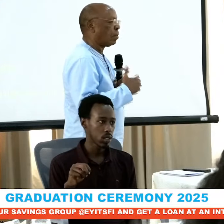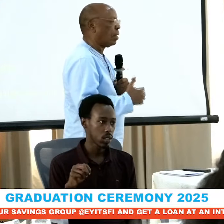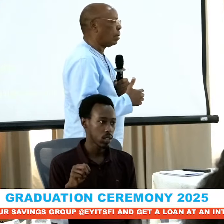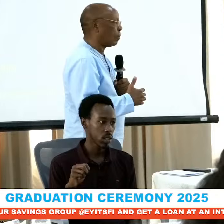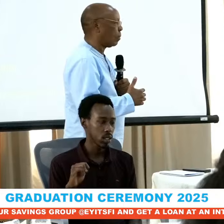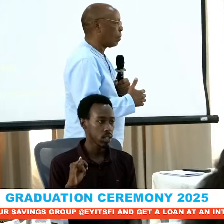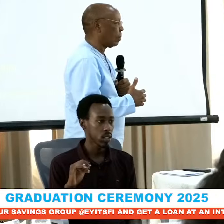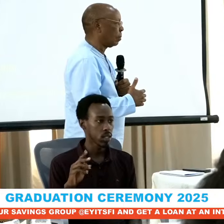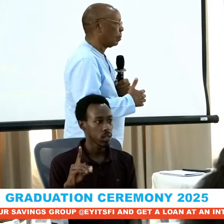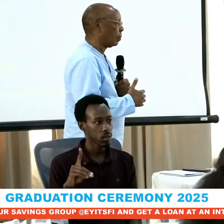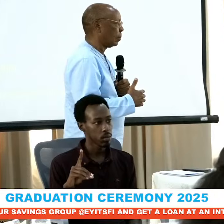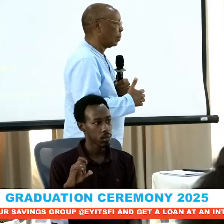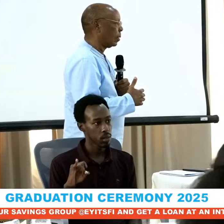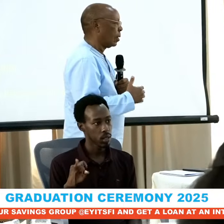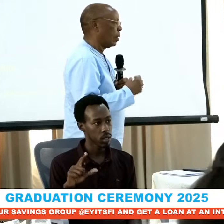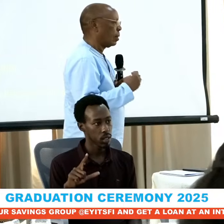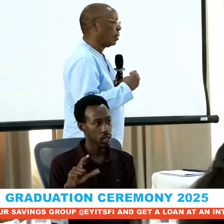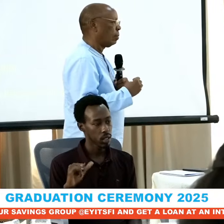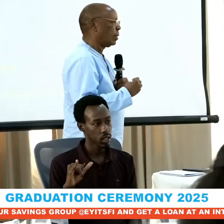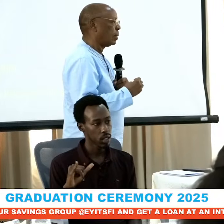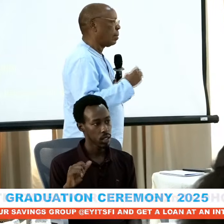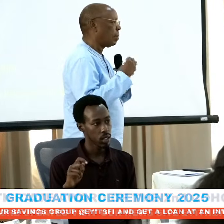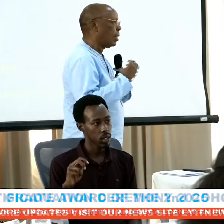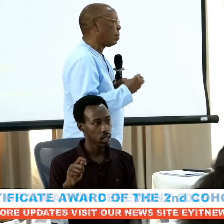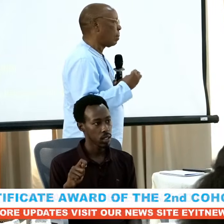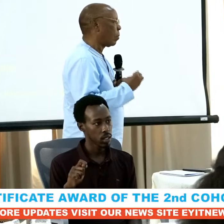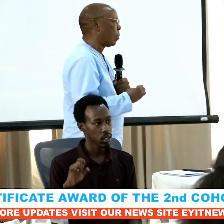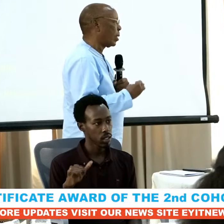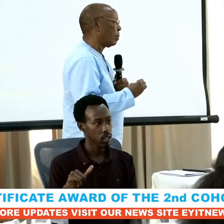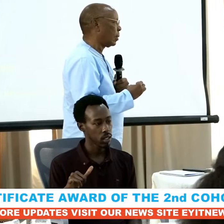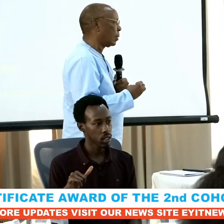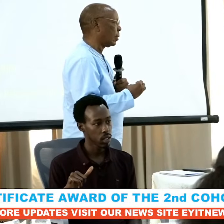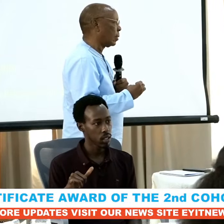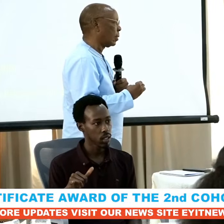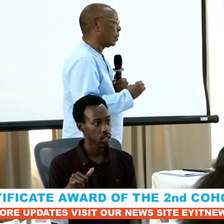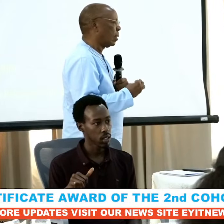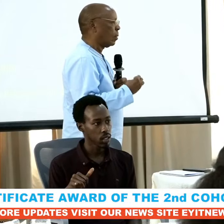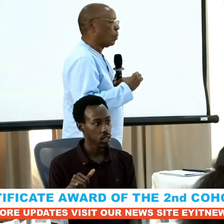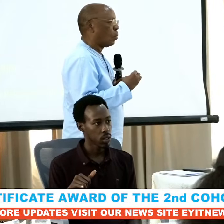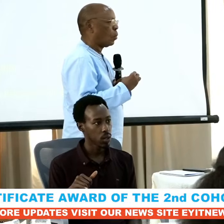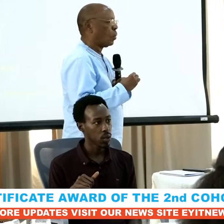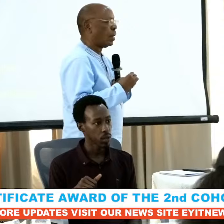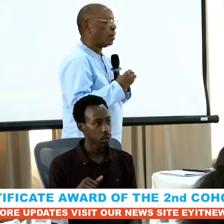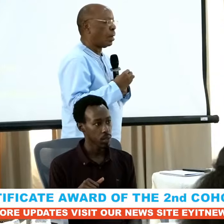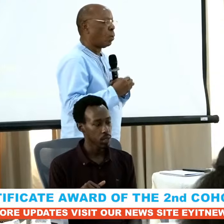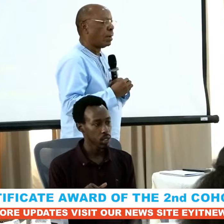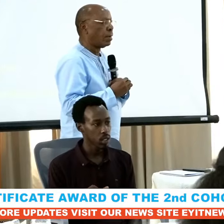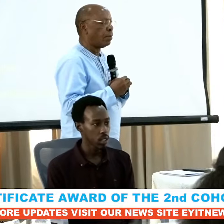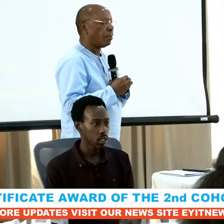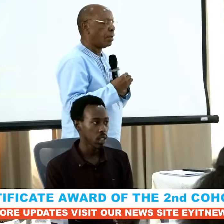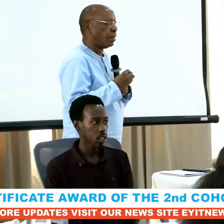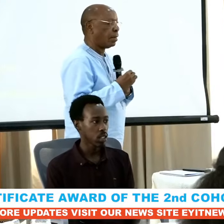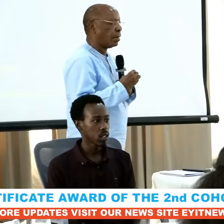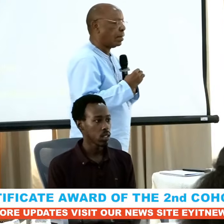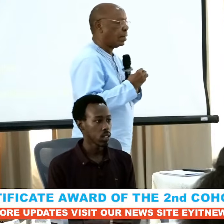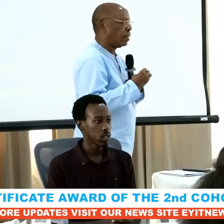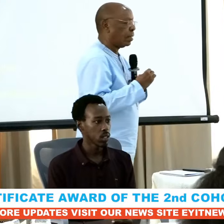a training program that meets the minimum requirements, where the award